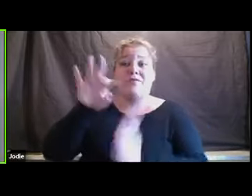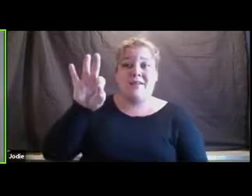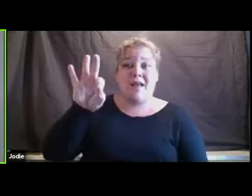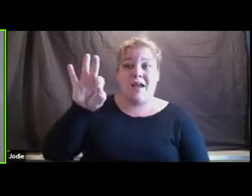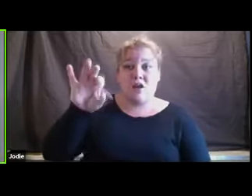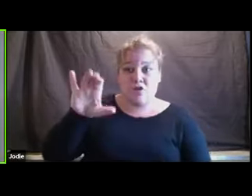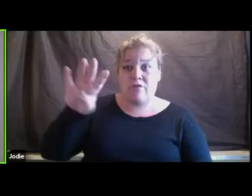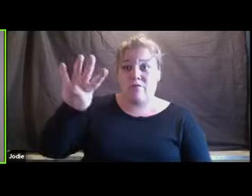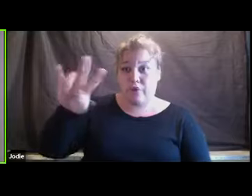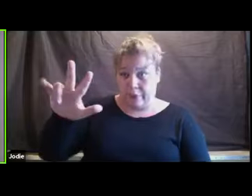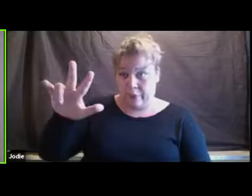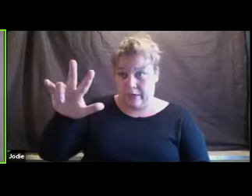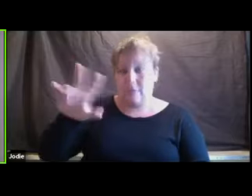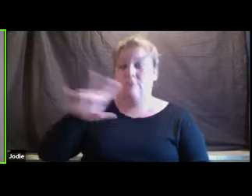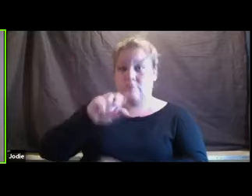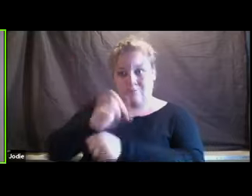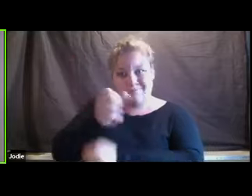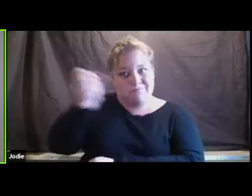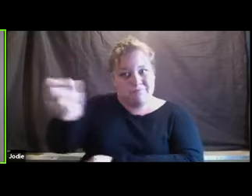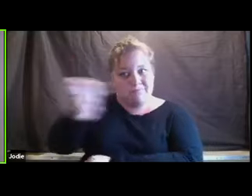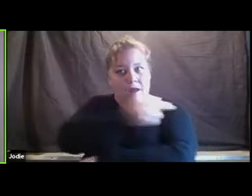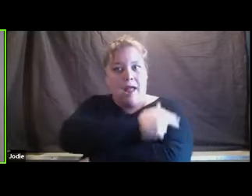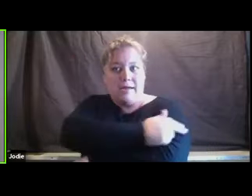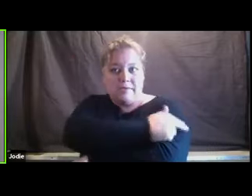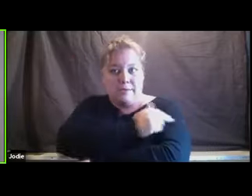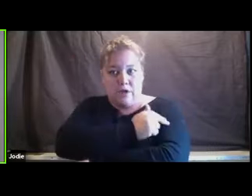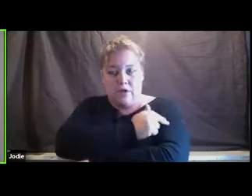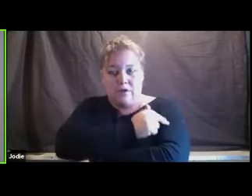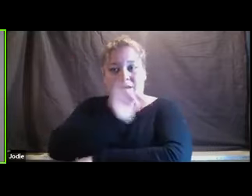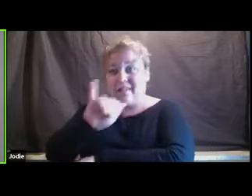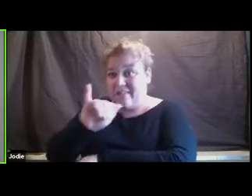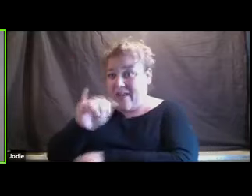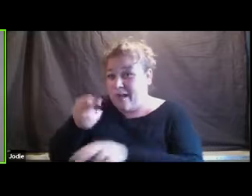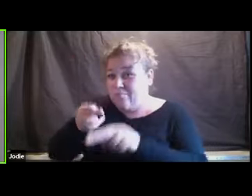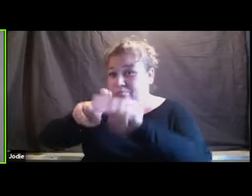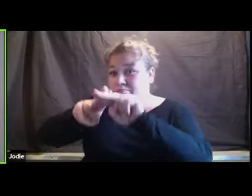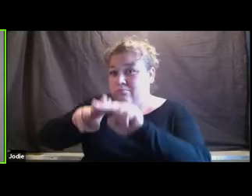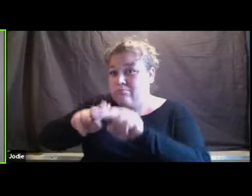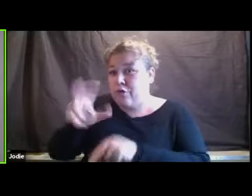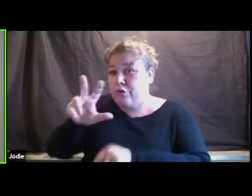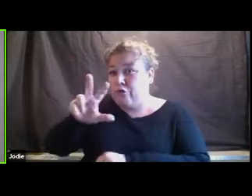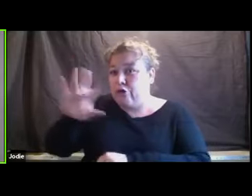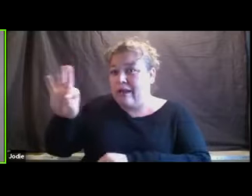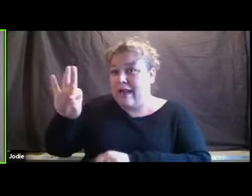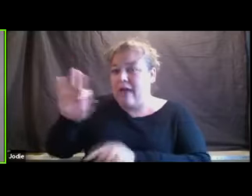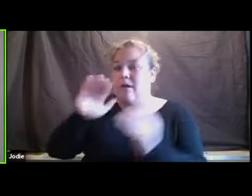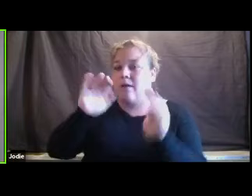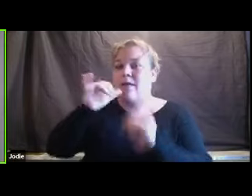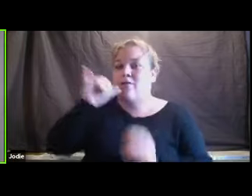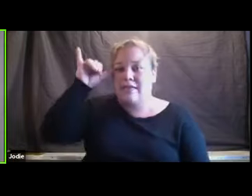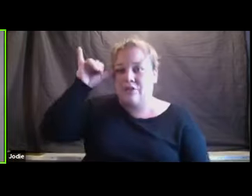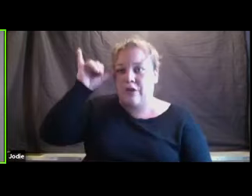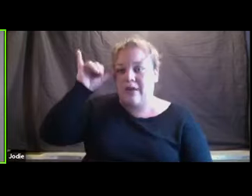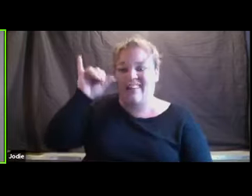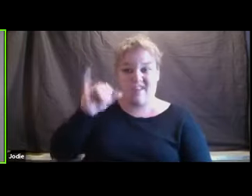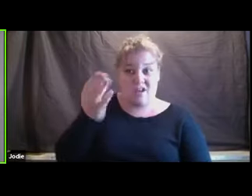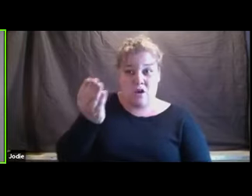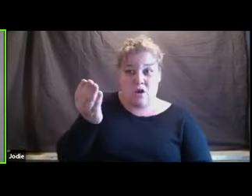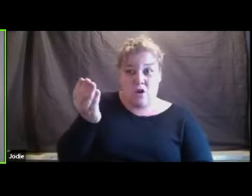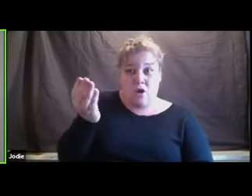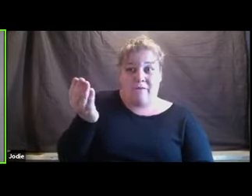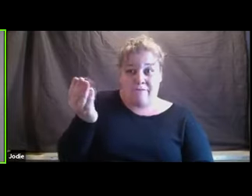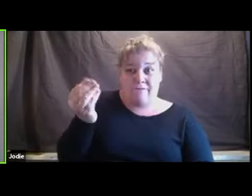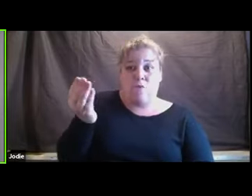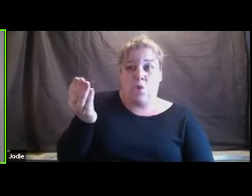2,943 who have needed hospitalization. That is up 39 from yesterday and is a 14%